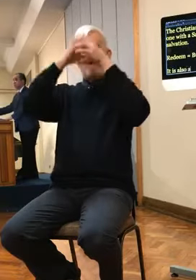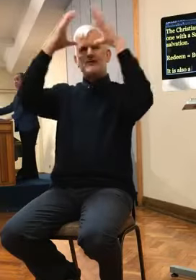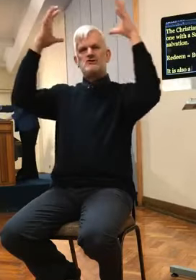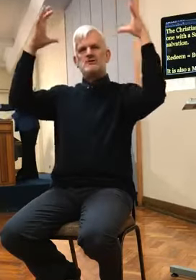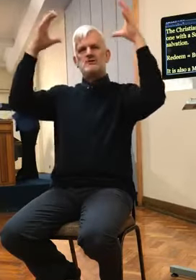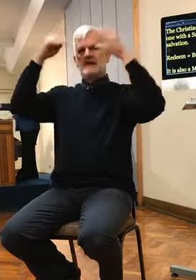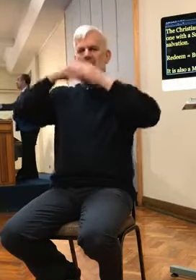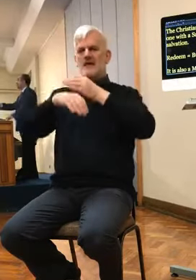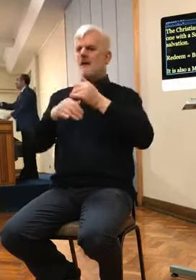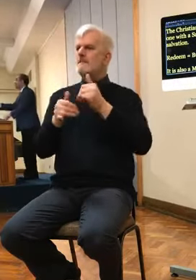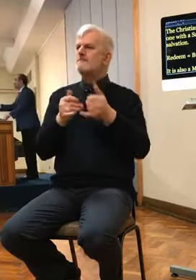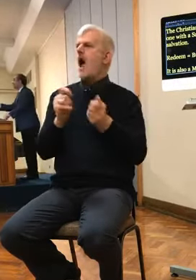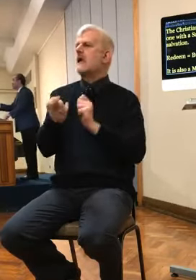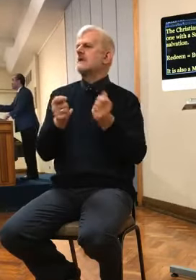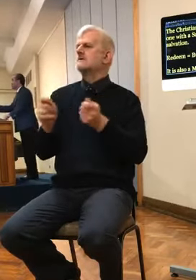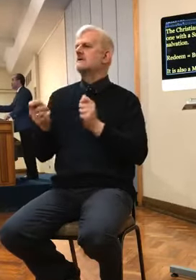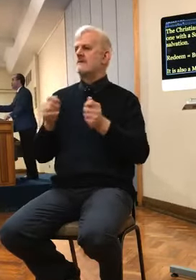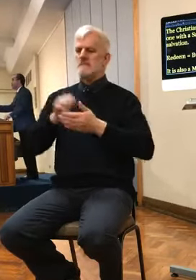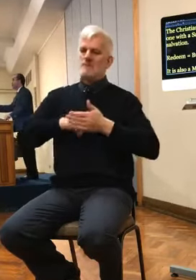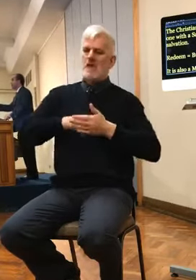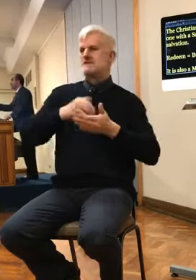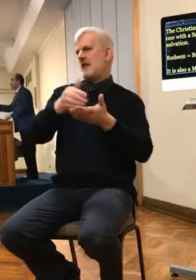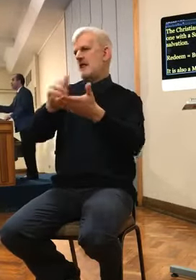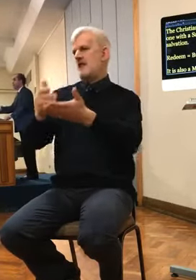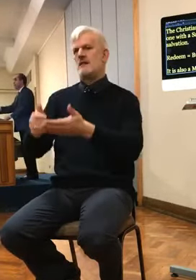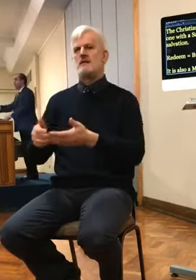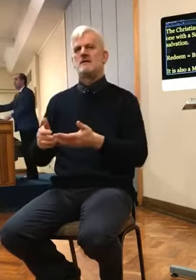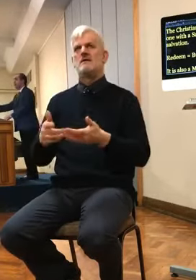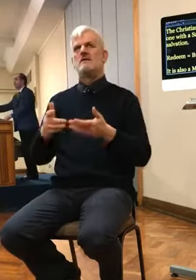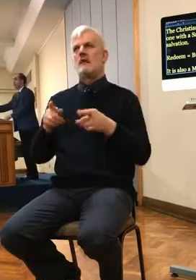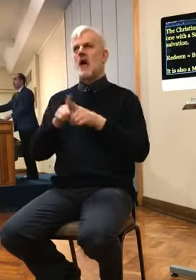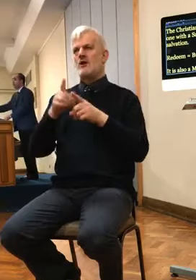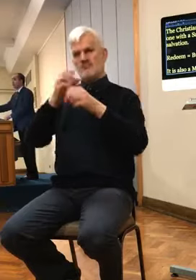redeeming. It is related to slaves